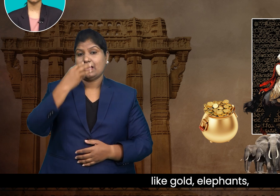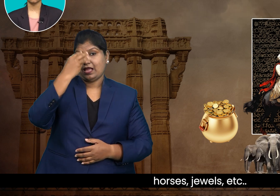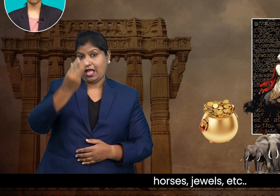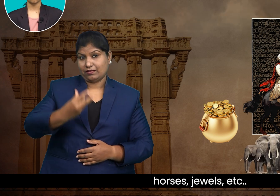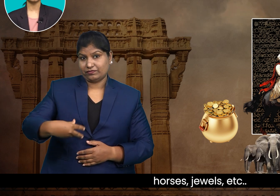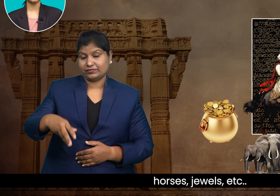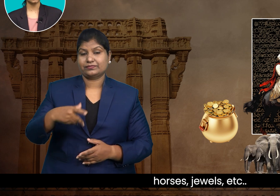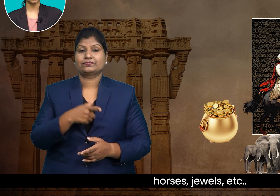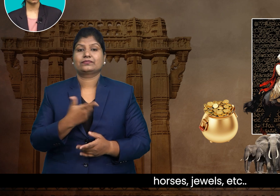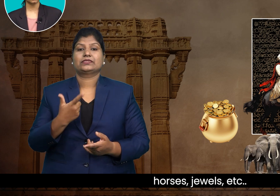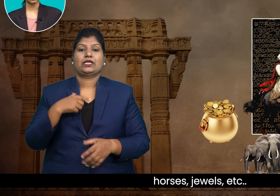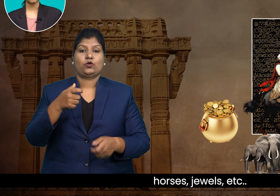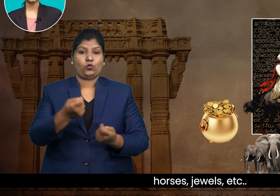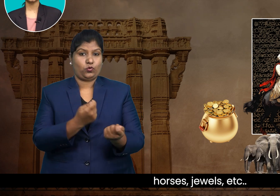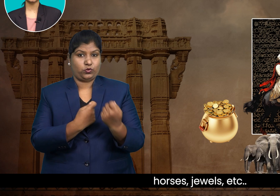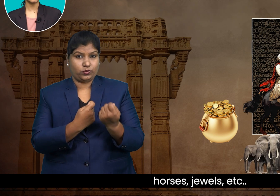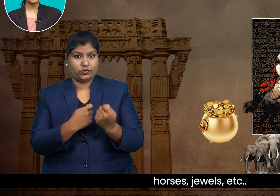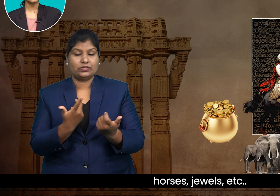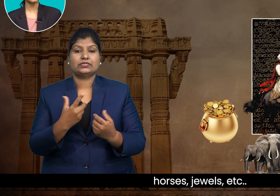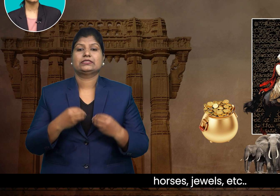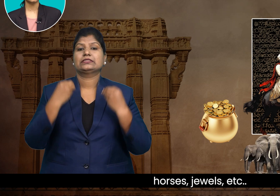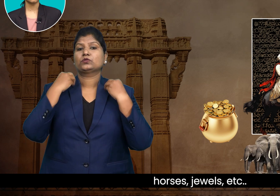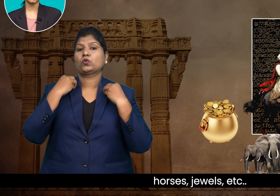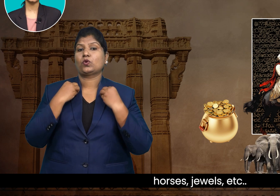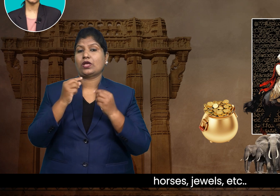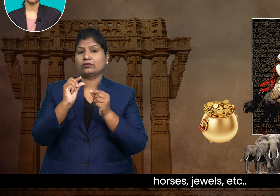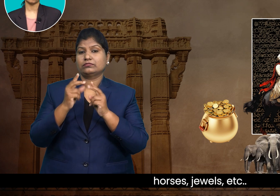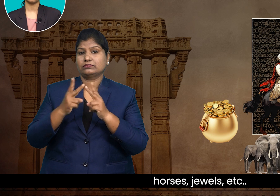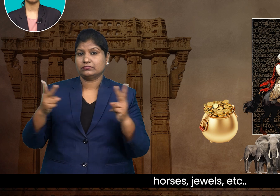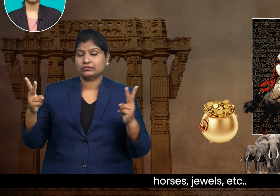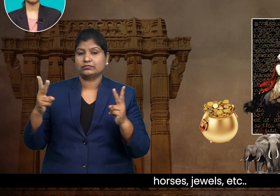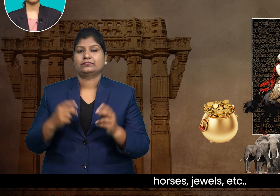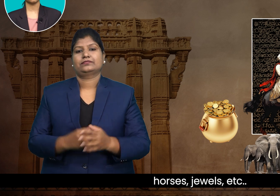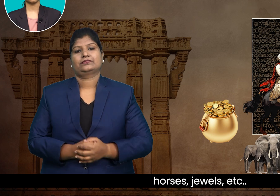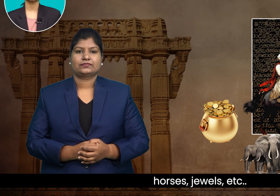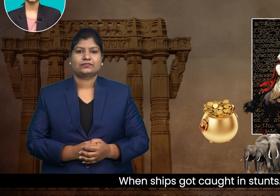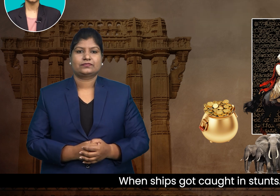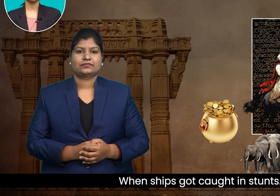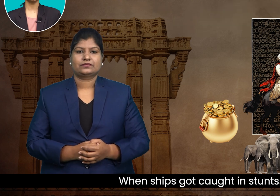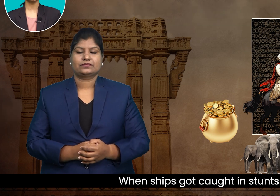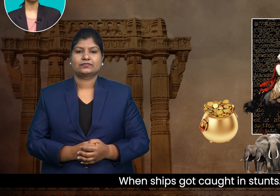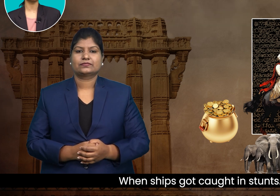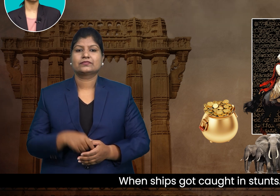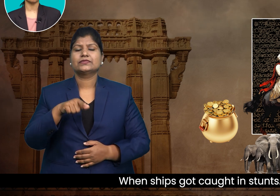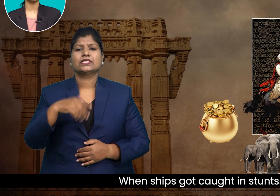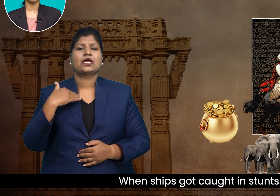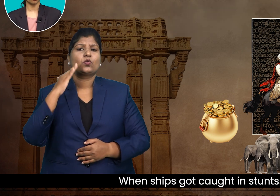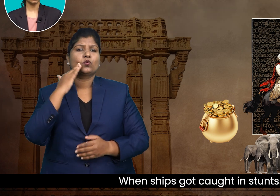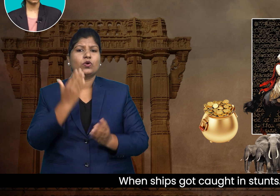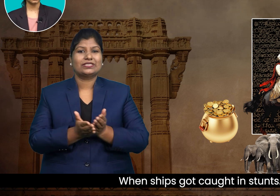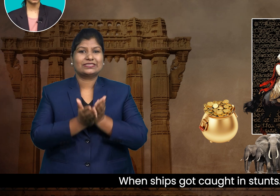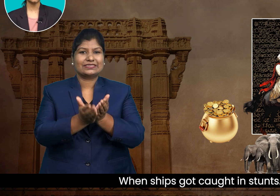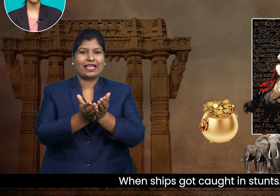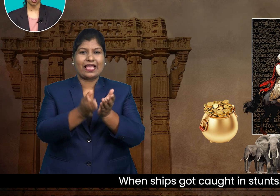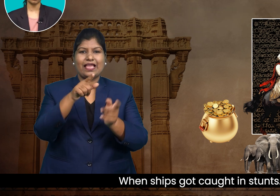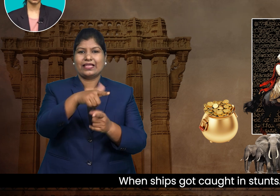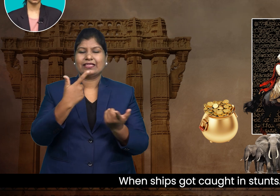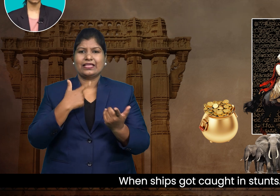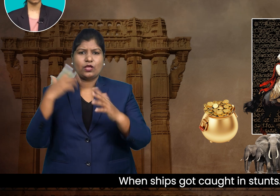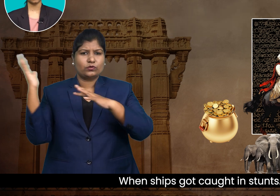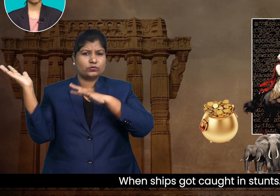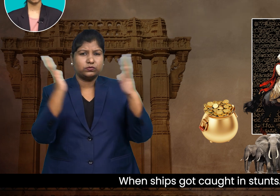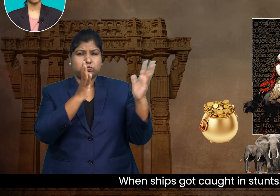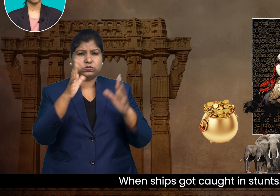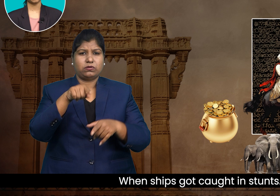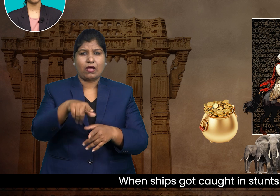elephants, horses, jewels, etc. when ships got caught in